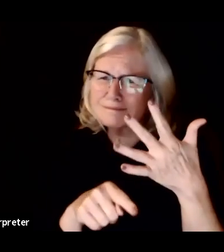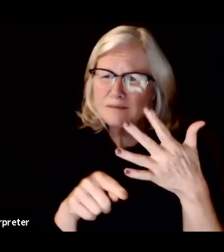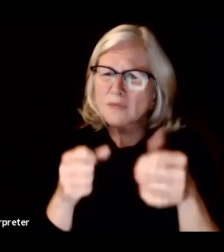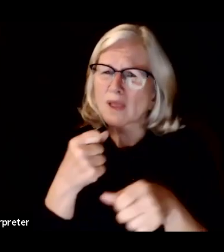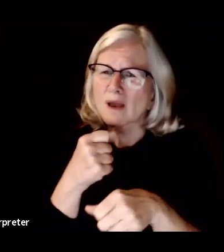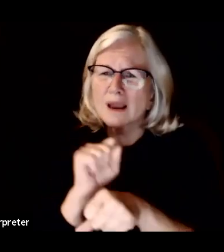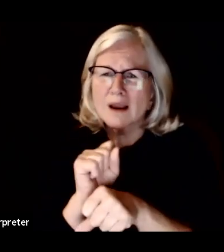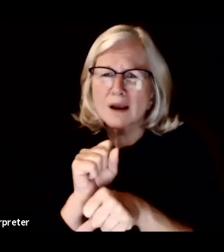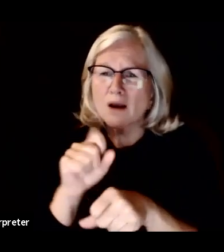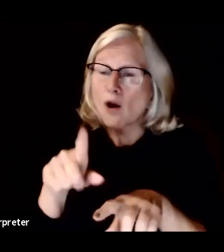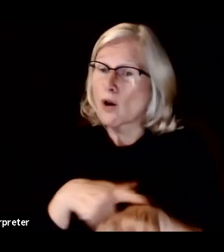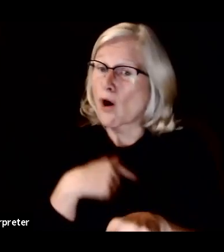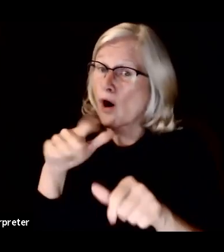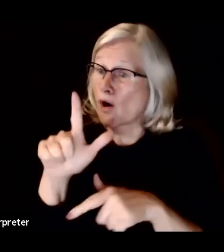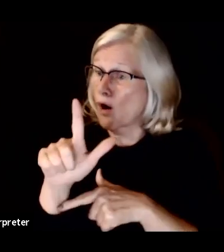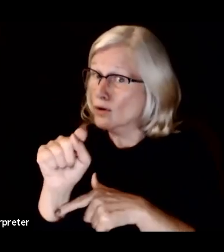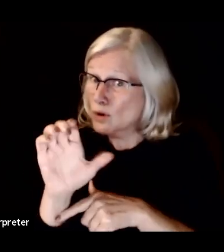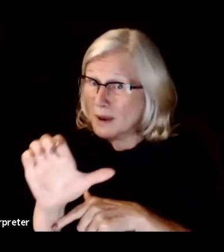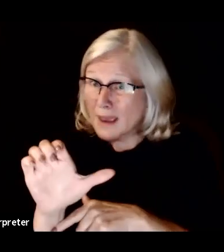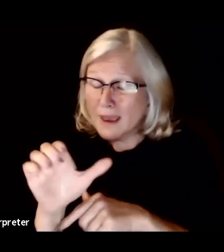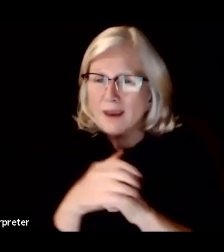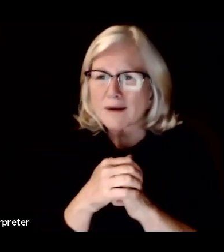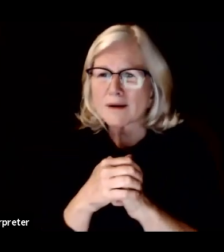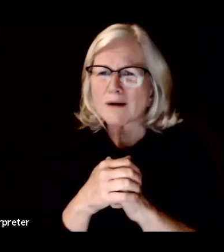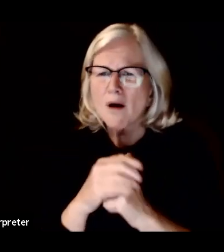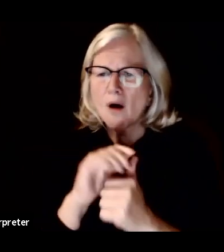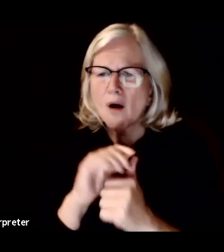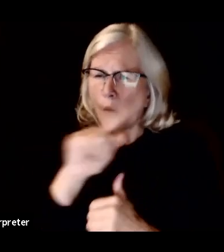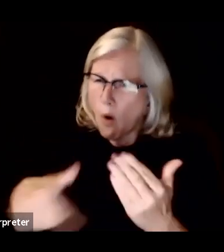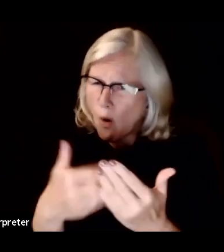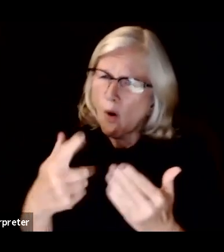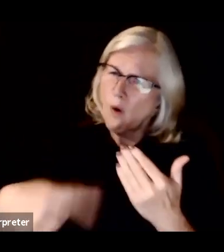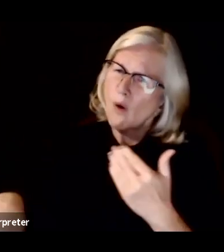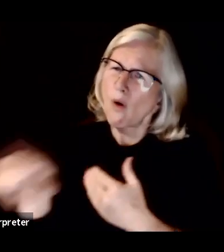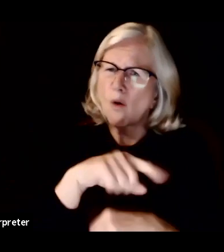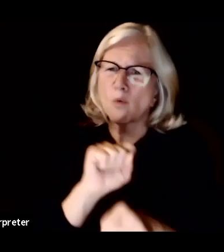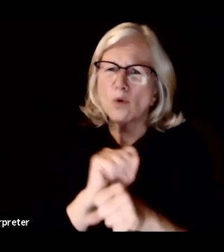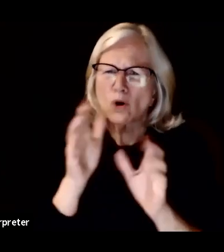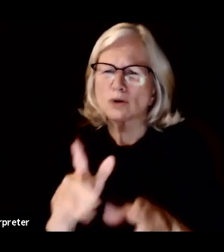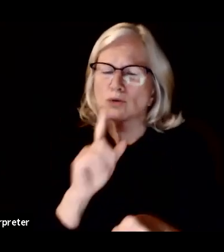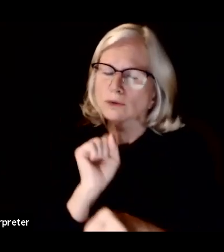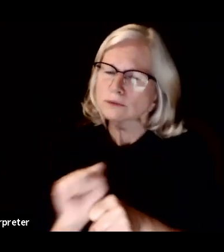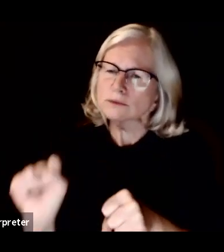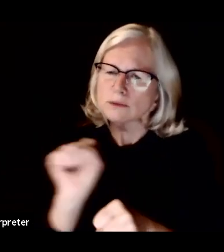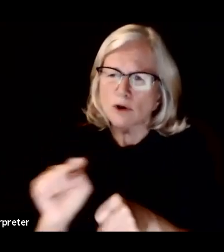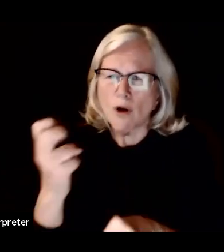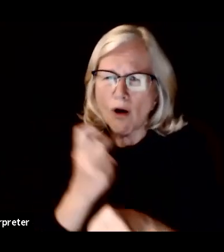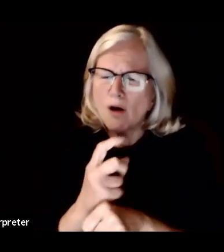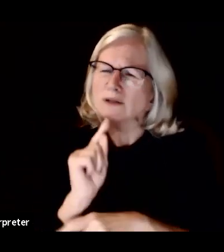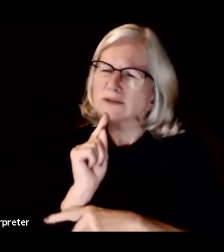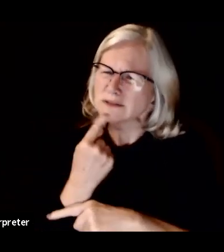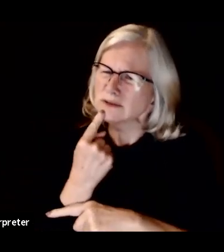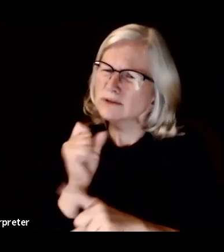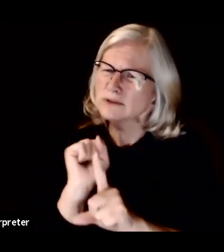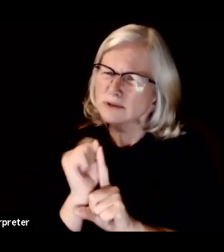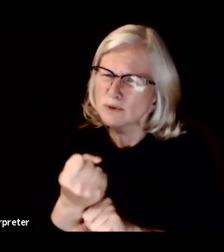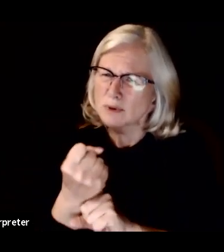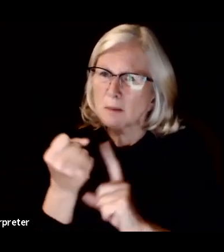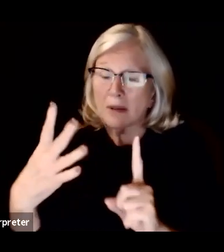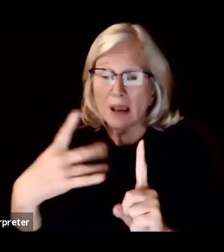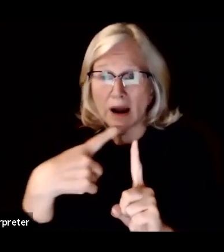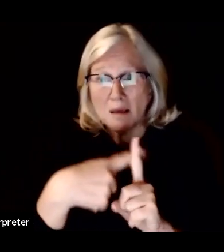working under extremely intense circumstances for months. We hope providers can use these